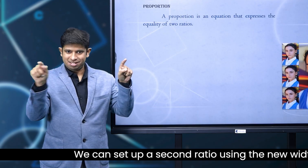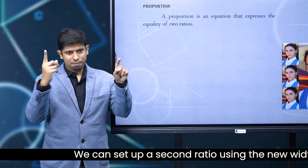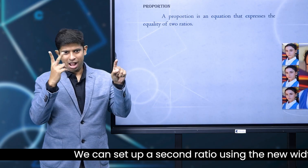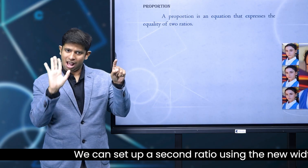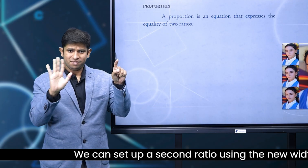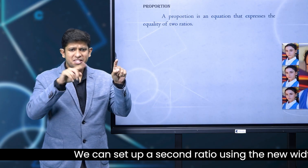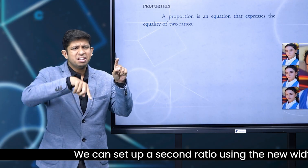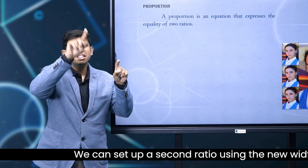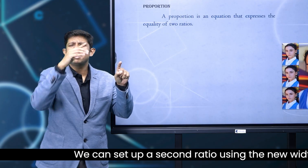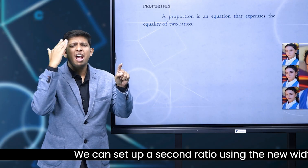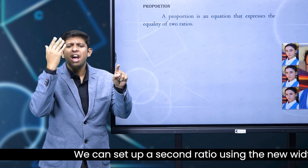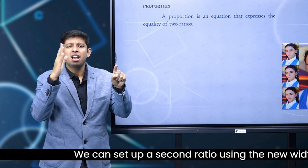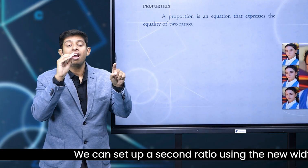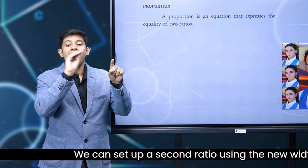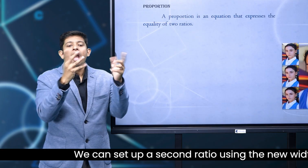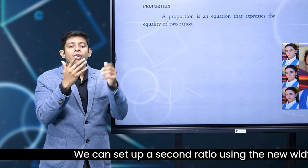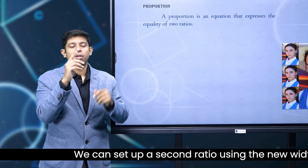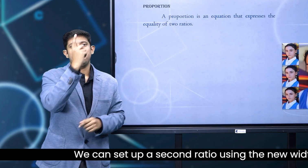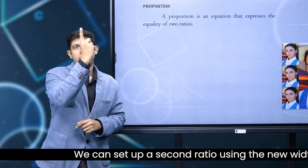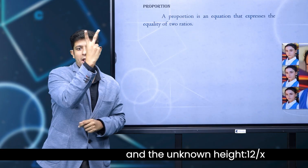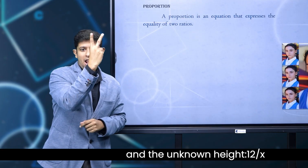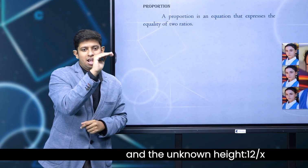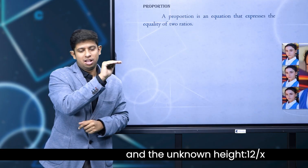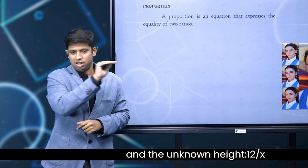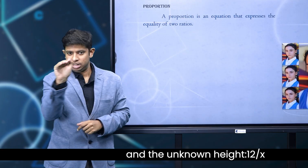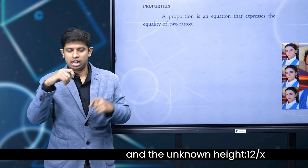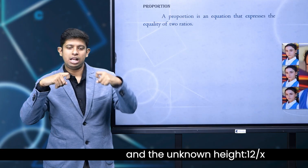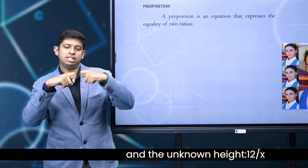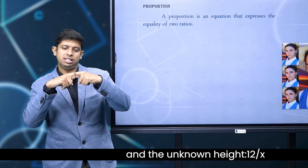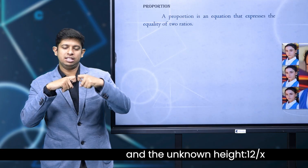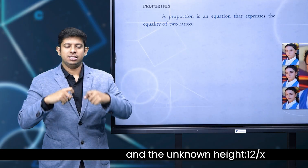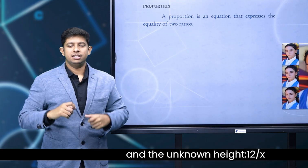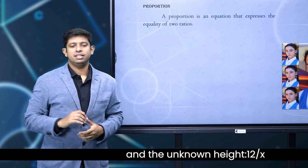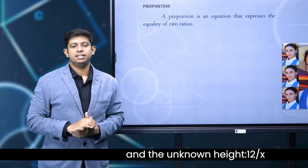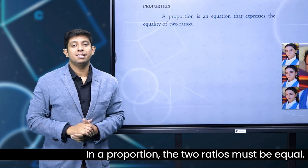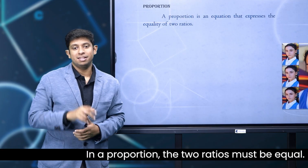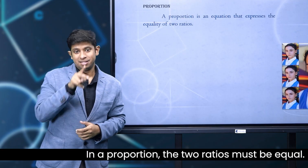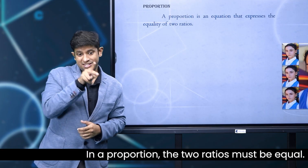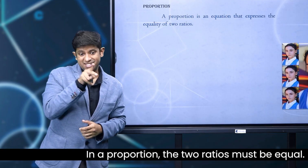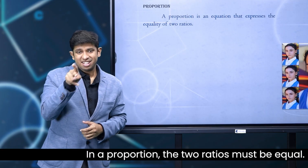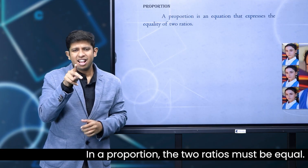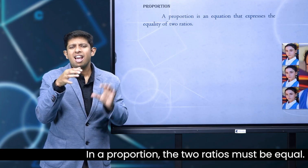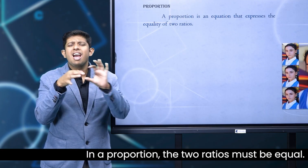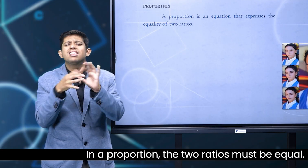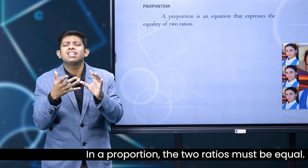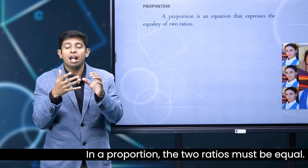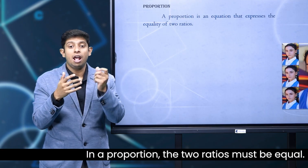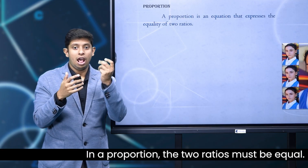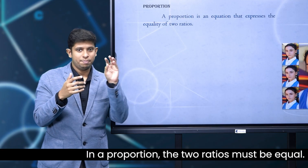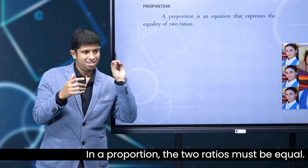We can set up a second ratio using the new width and the unknown height, 12 by x. In a proportion, the two ratios